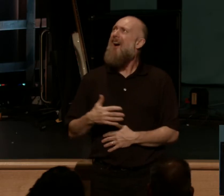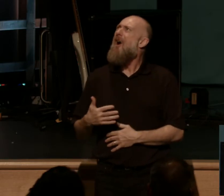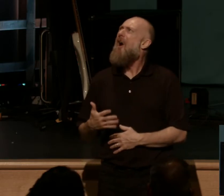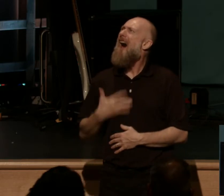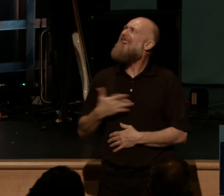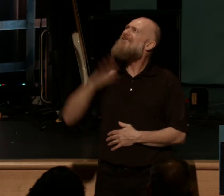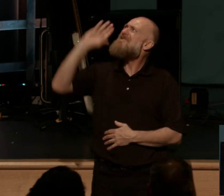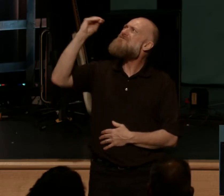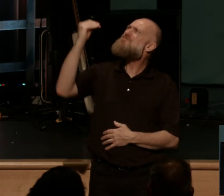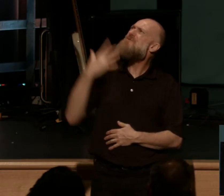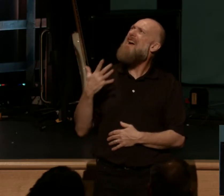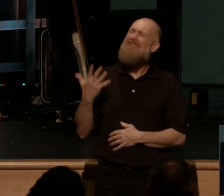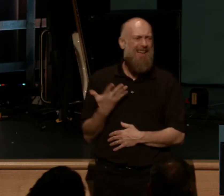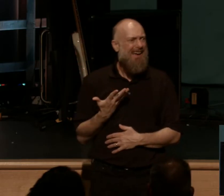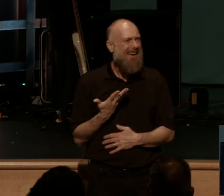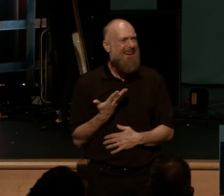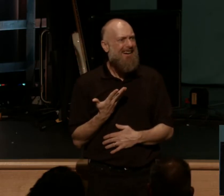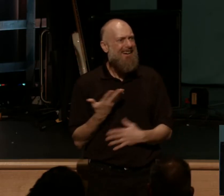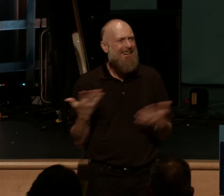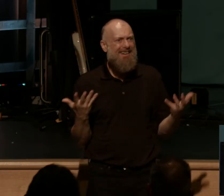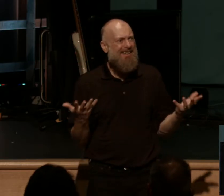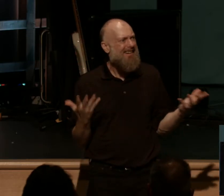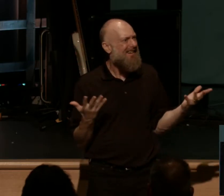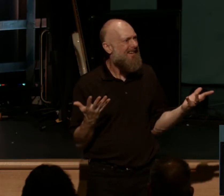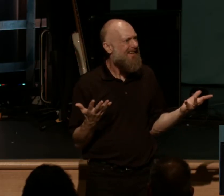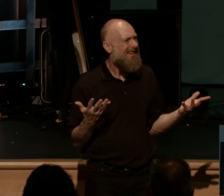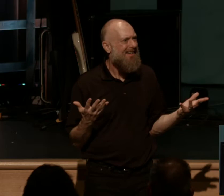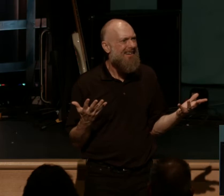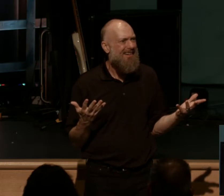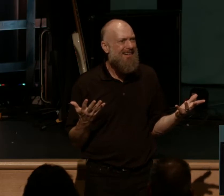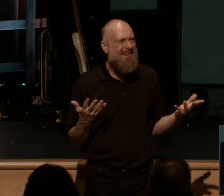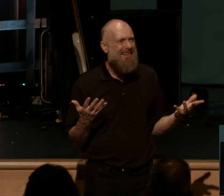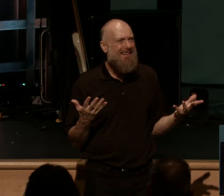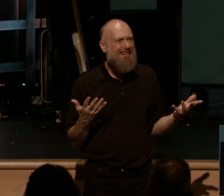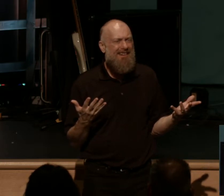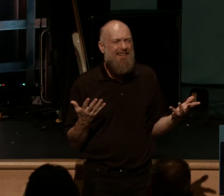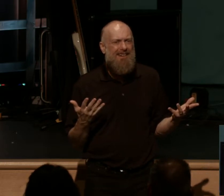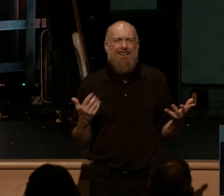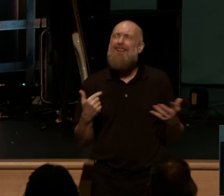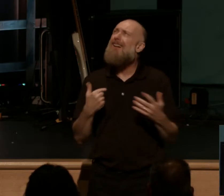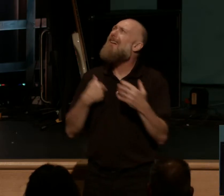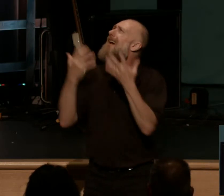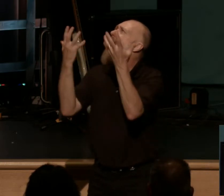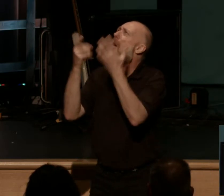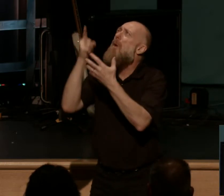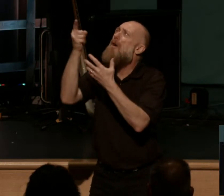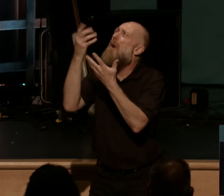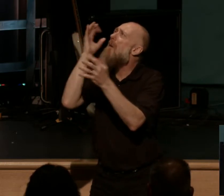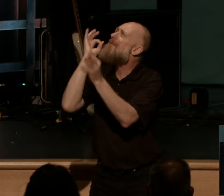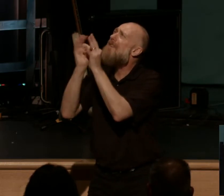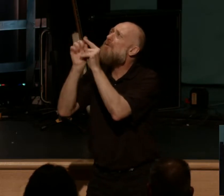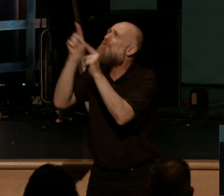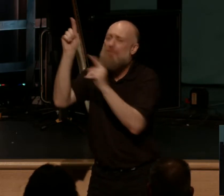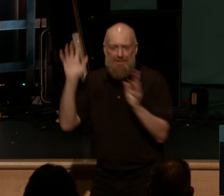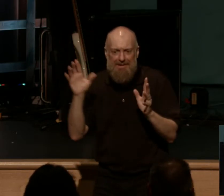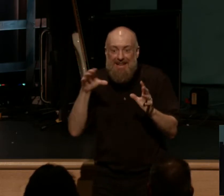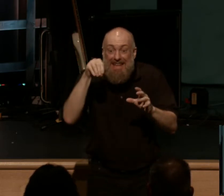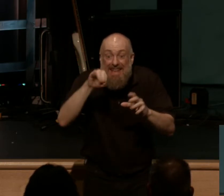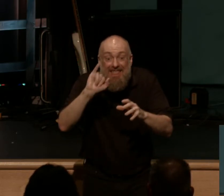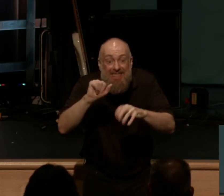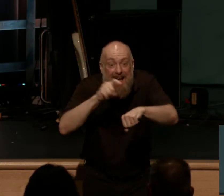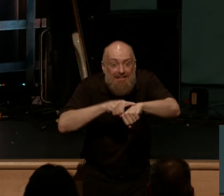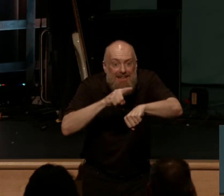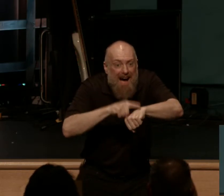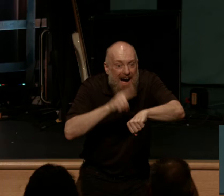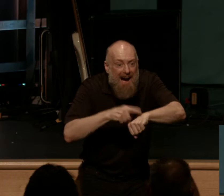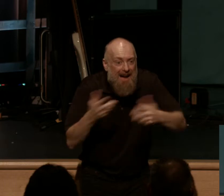that he gives to you, and you can't point to anything you've done. You're just trying to seek him and be faithful to him. But I'm telling you, in that moment, there's